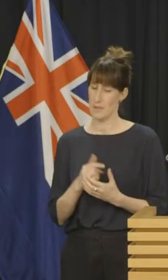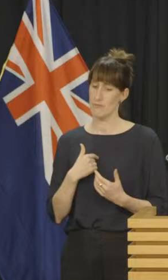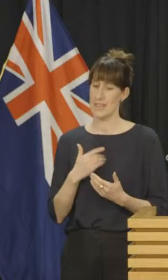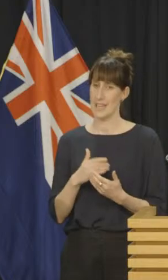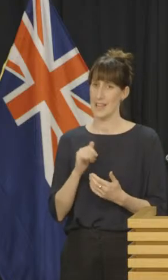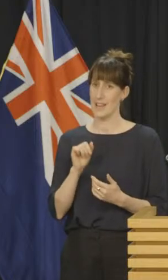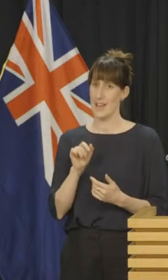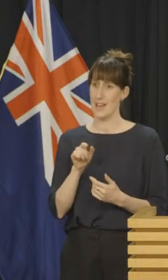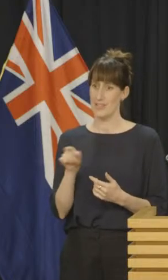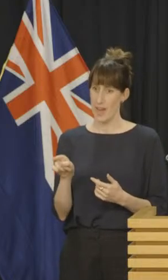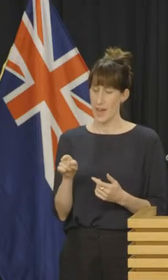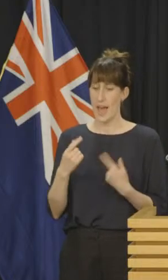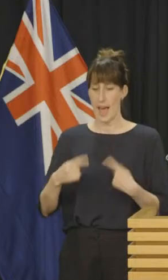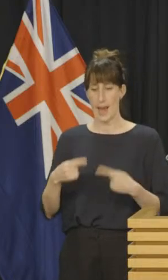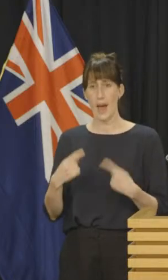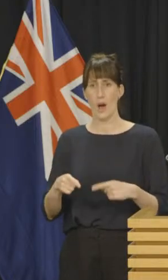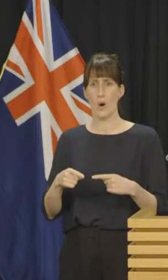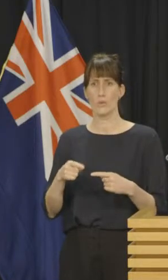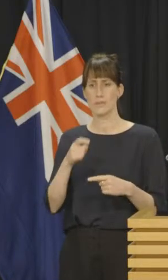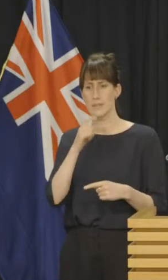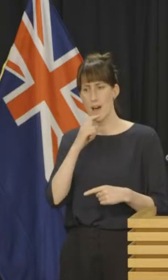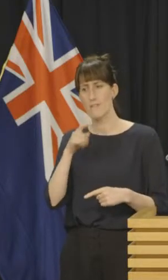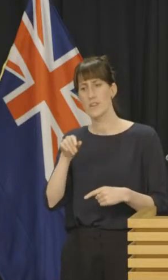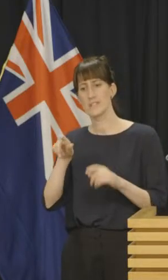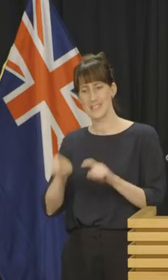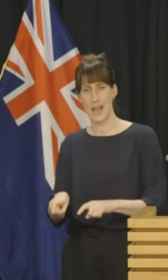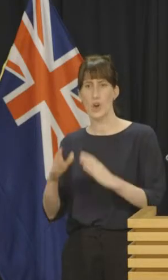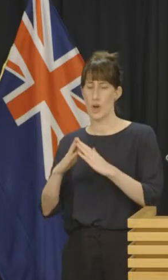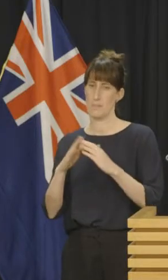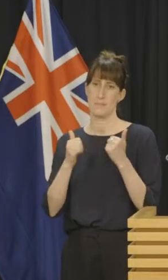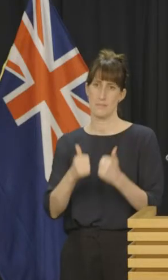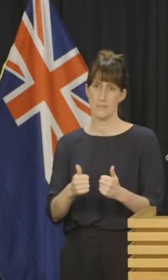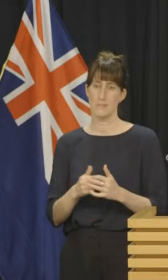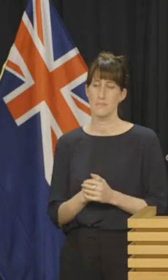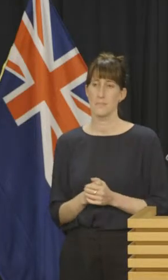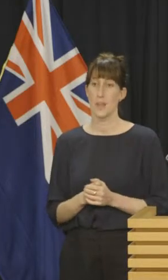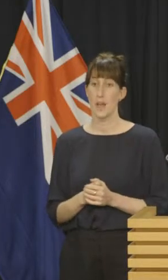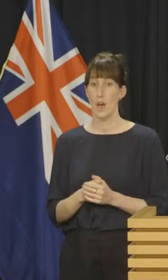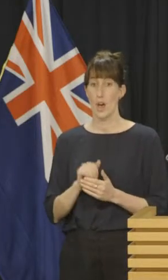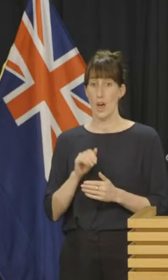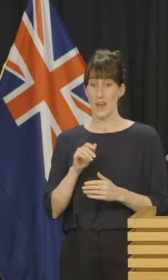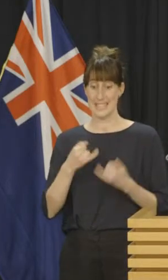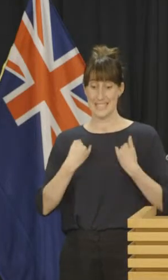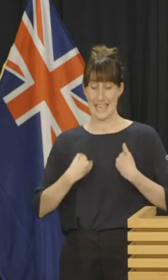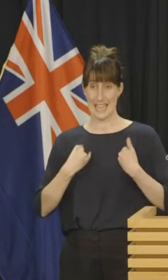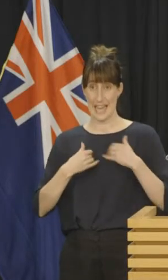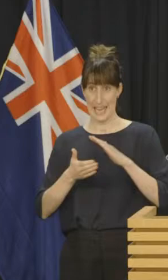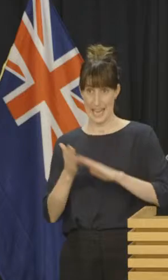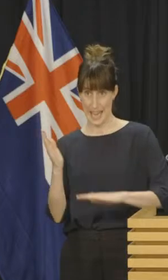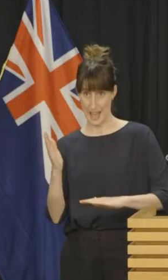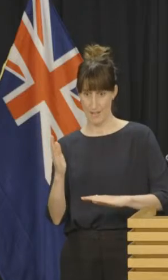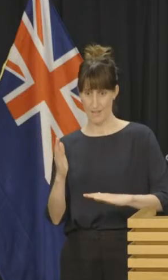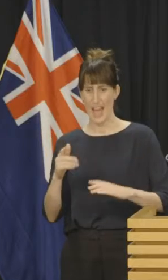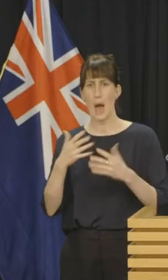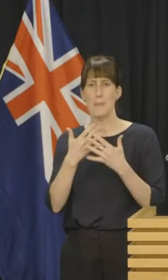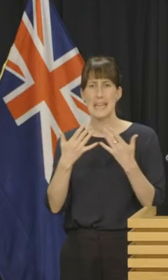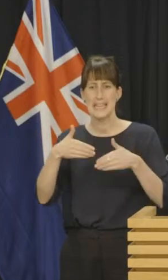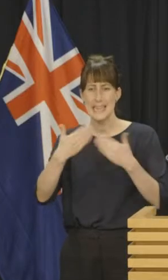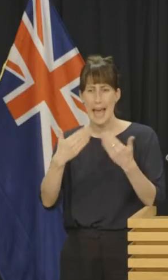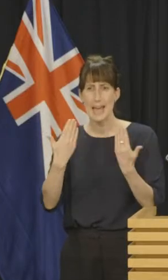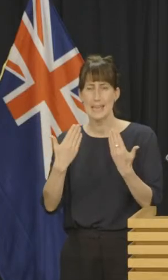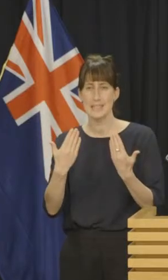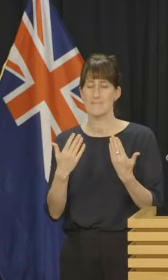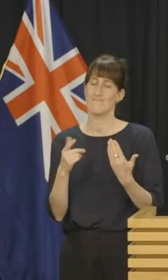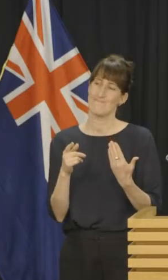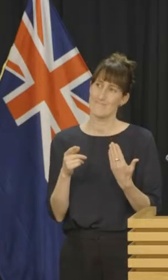Issues around statutory sick leave entitlements, of course, are issues for the campaign trail, and those